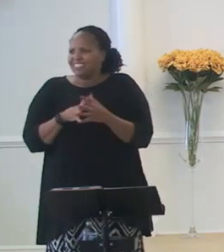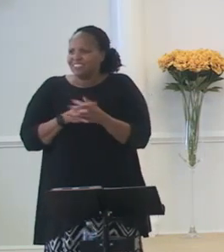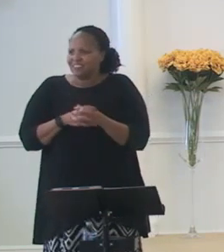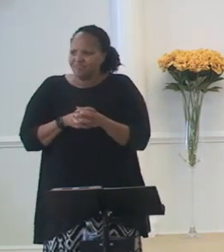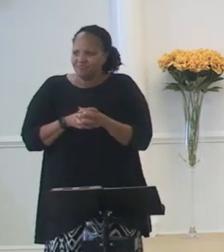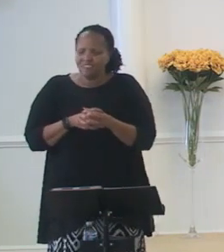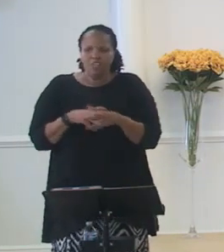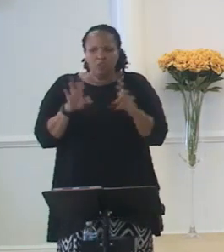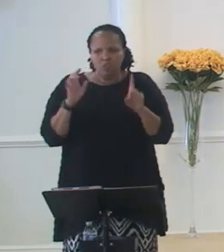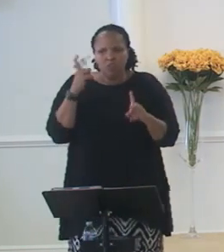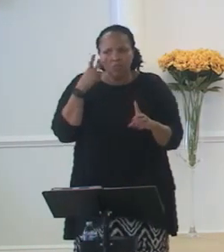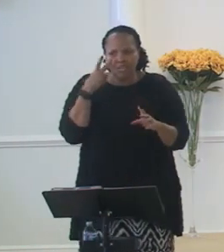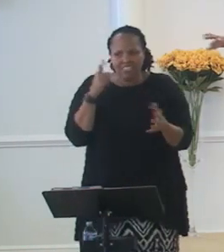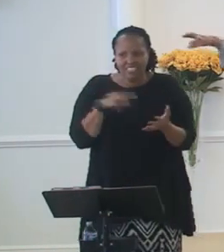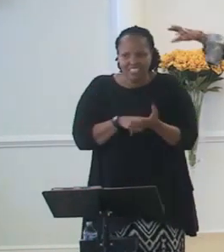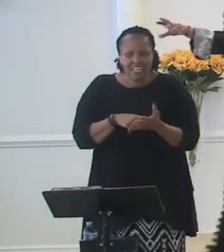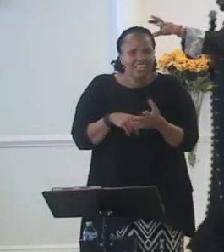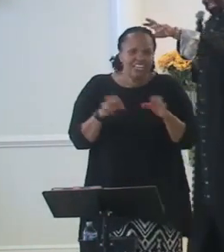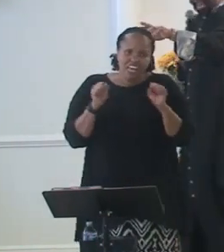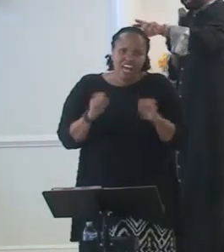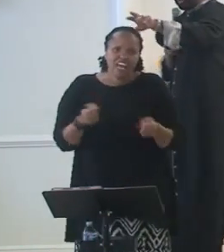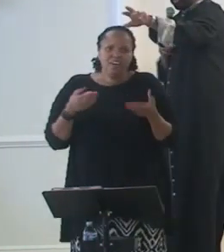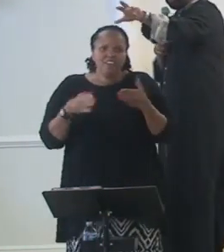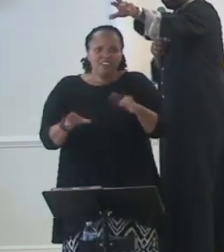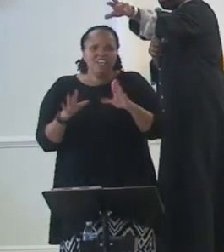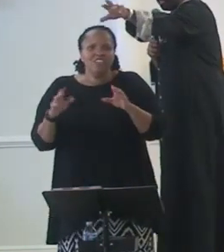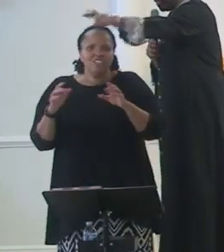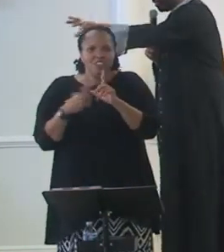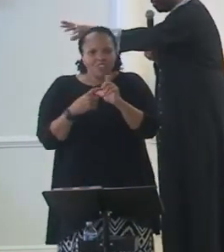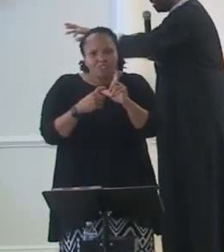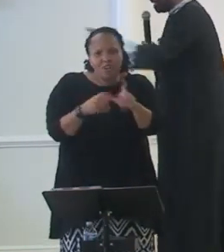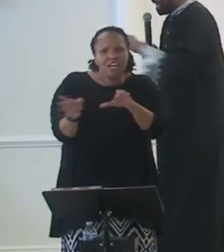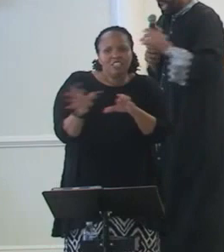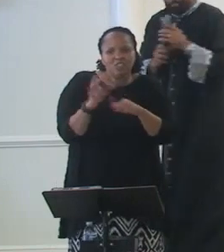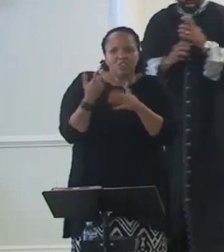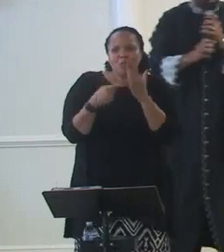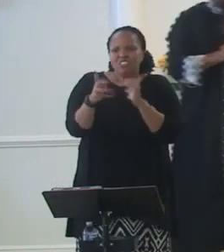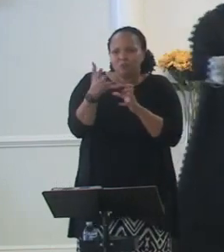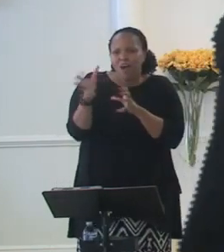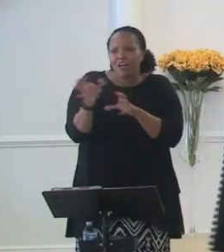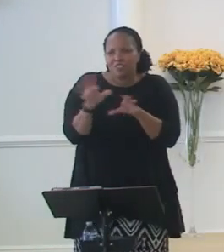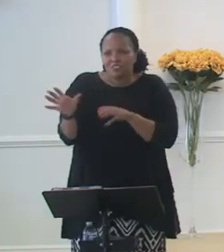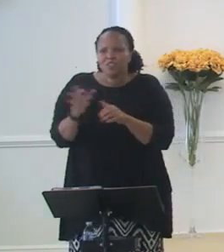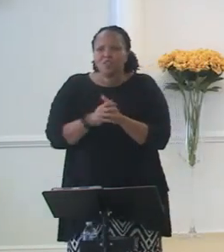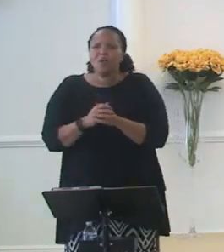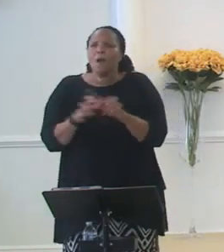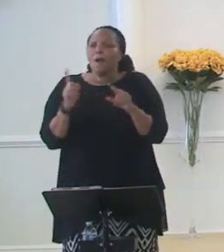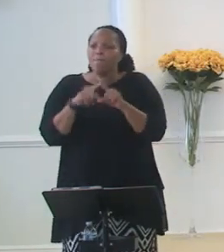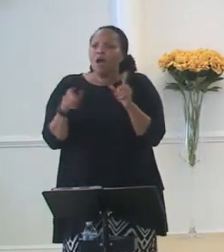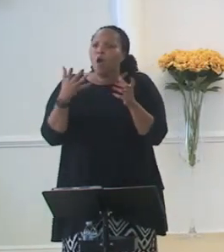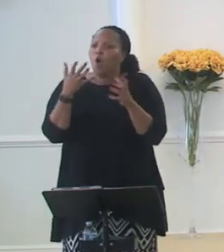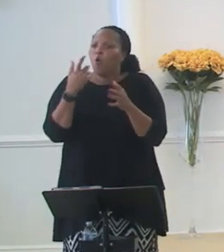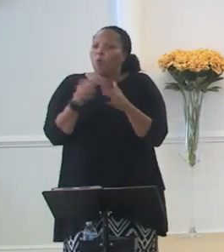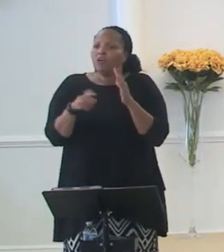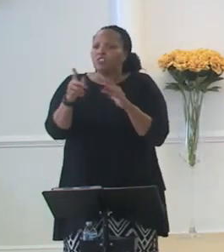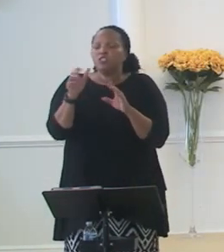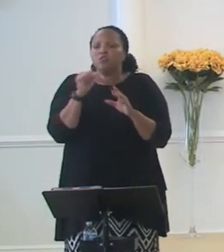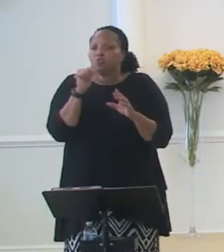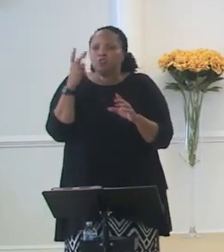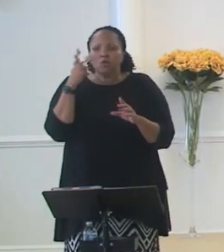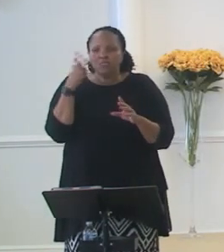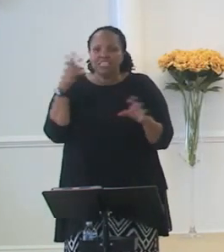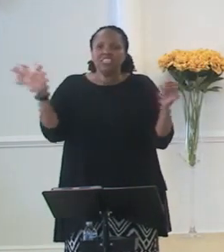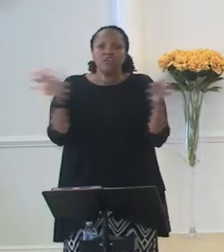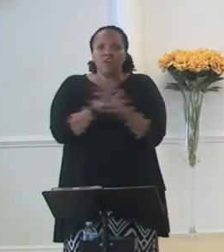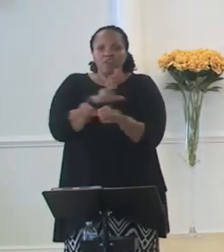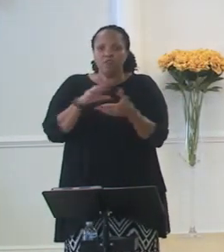Yeah. Oh, y'all got to see this now. Because, you know, he could have let you run and do whatever you wanted to do. But what we don't see is the full story.